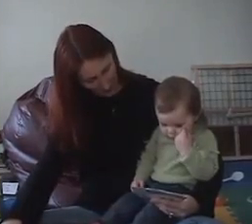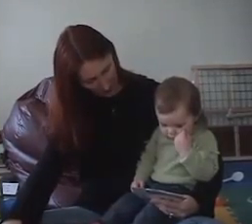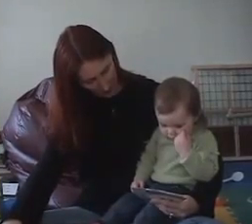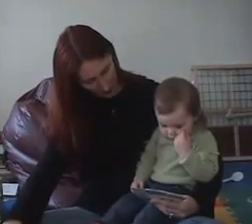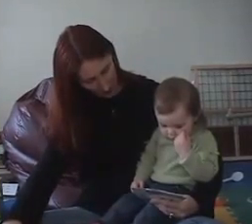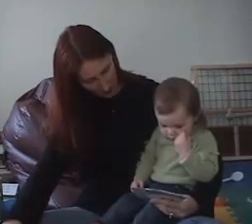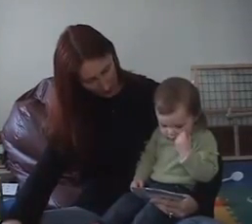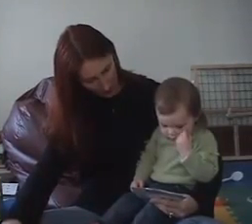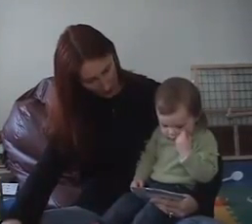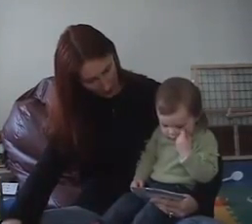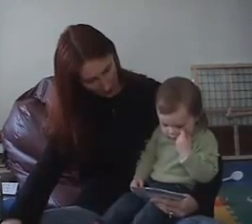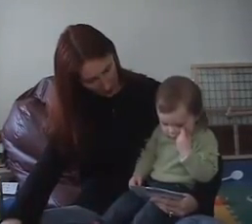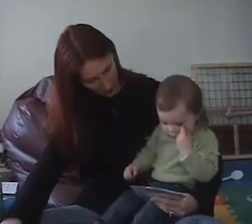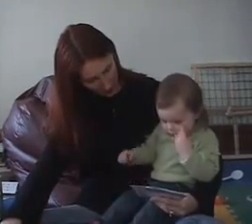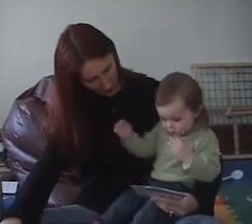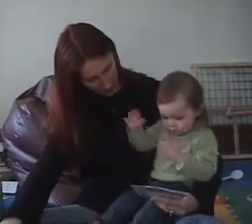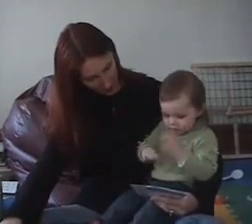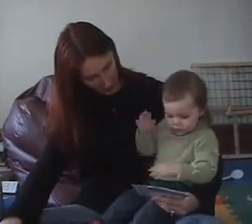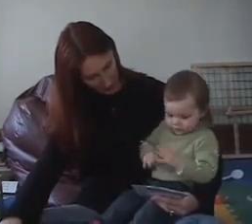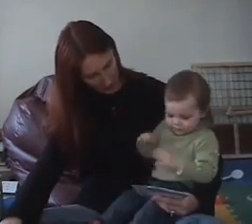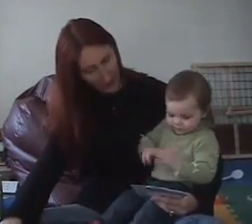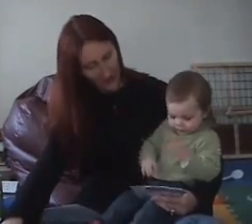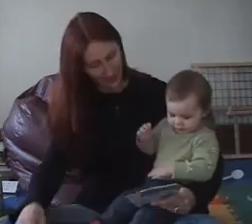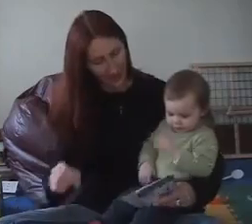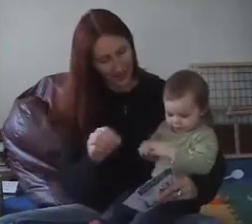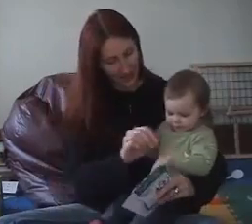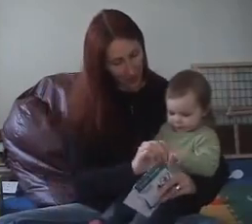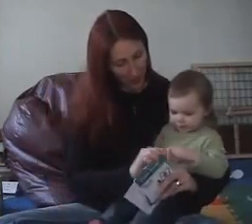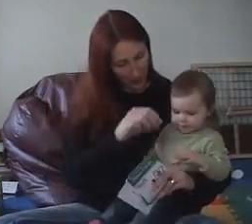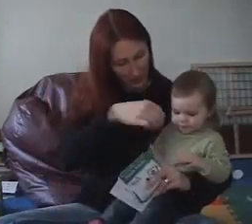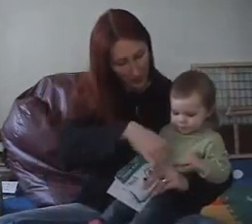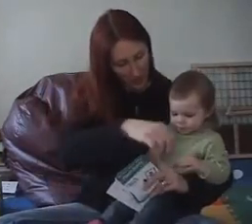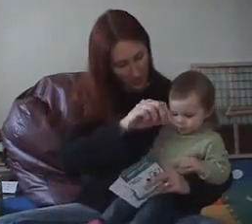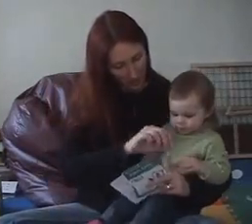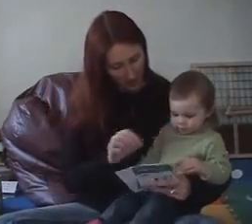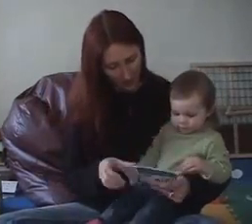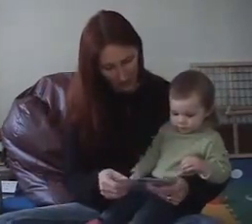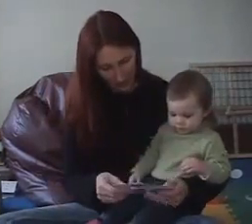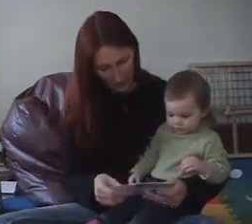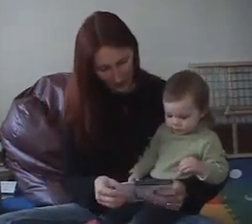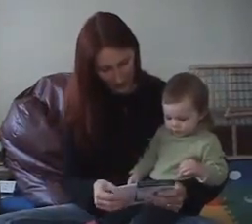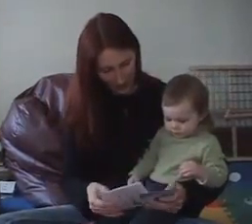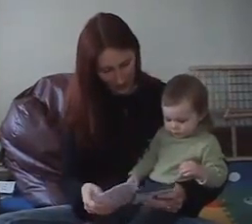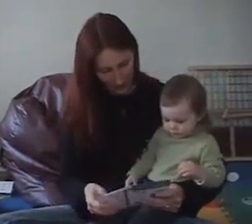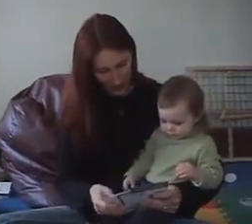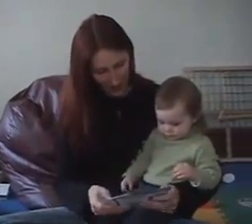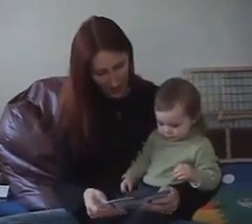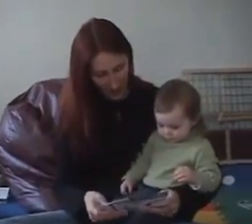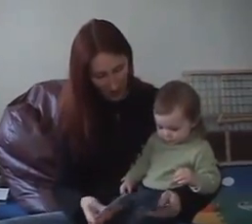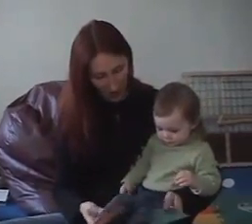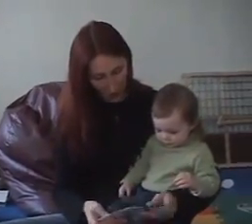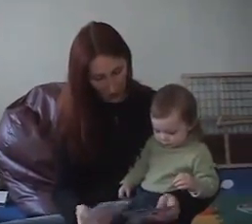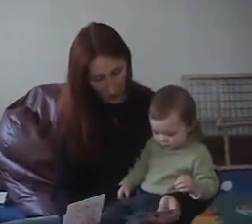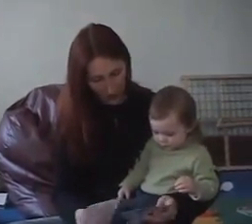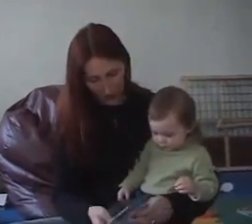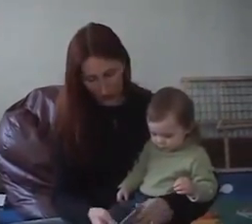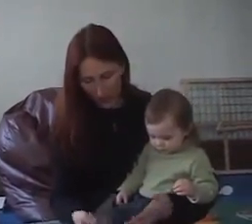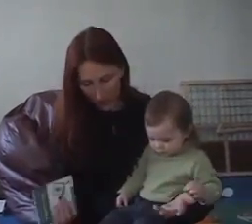Do you know the sign for banana? Right. Like you're peeling the banana. That's right. Oh. We finished that